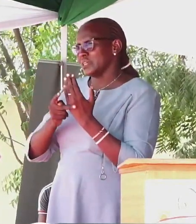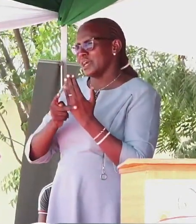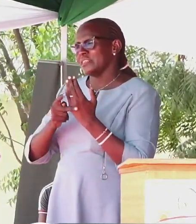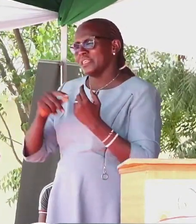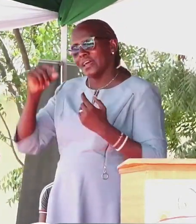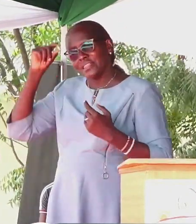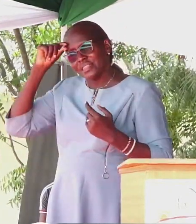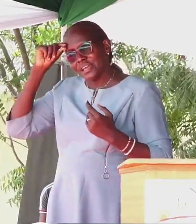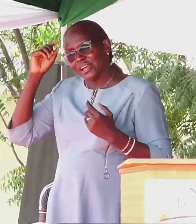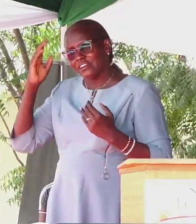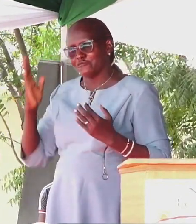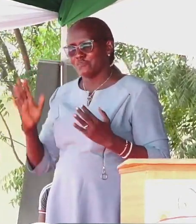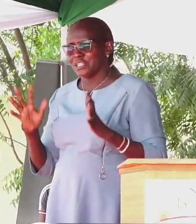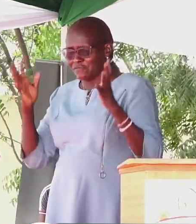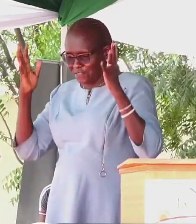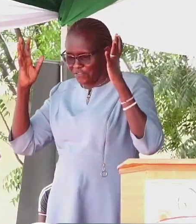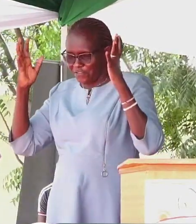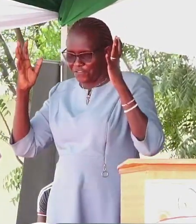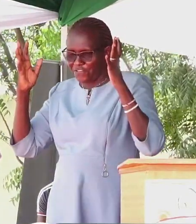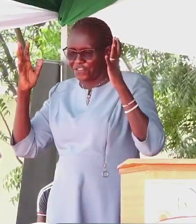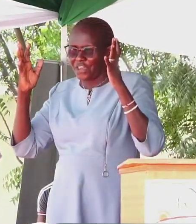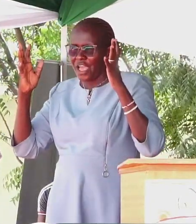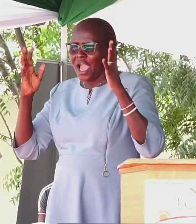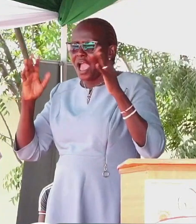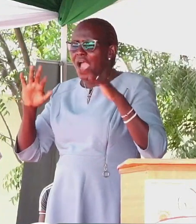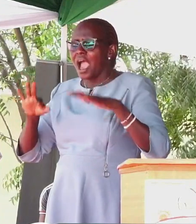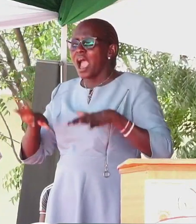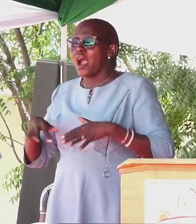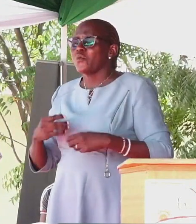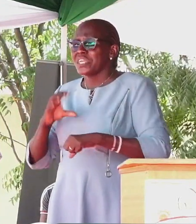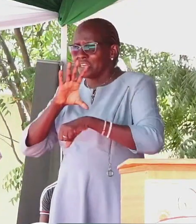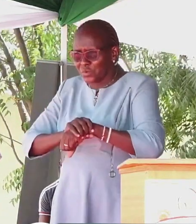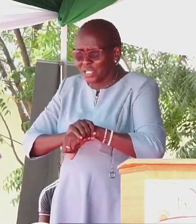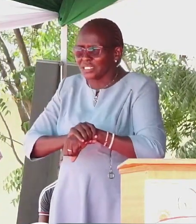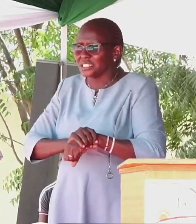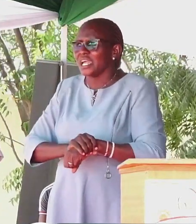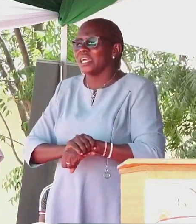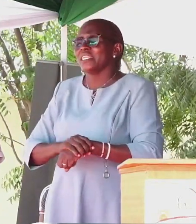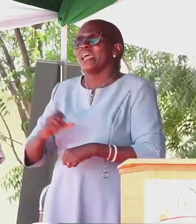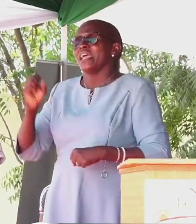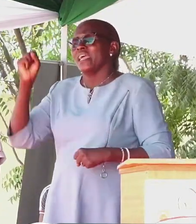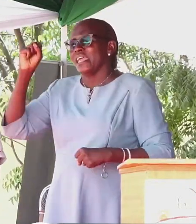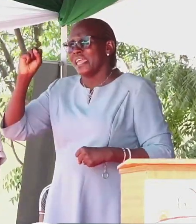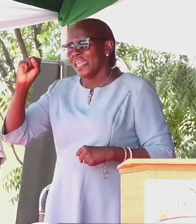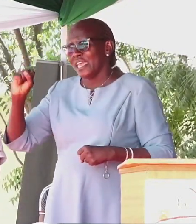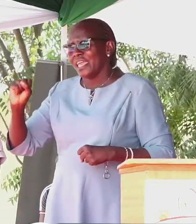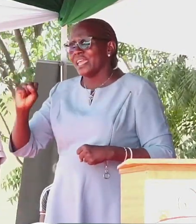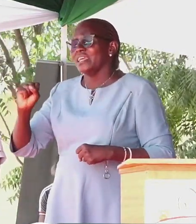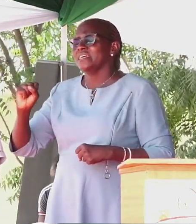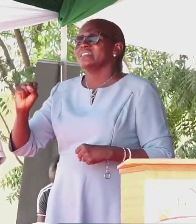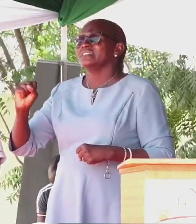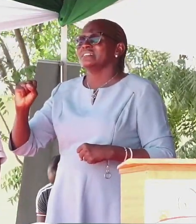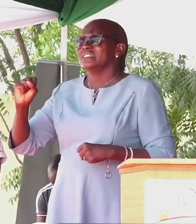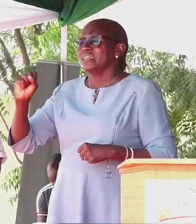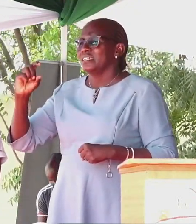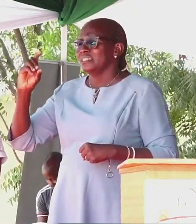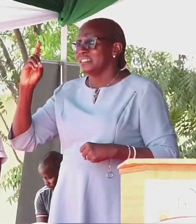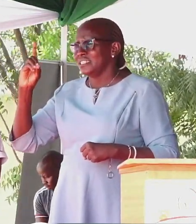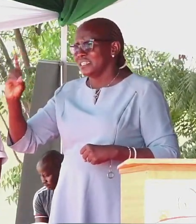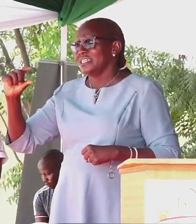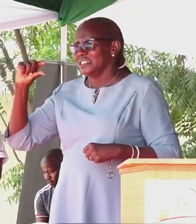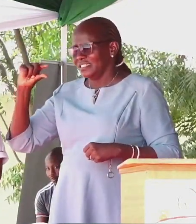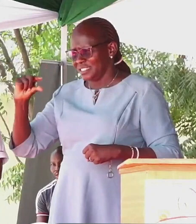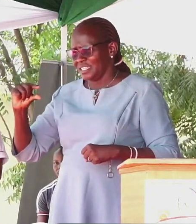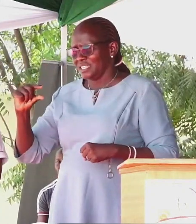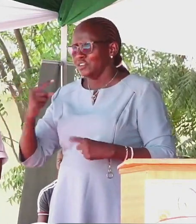governor's flagship. How we have attained this one is under the SDG number 7, which